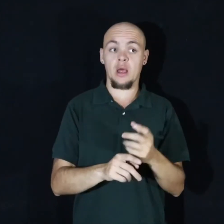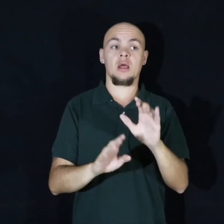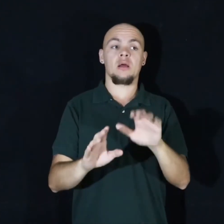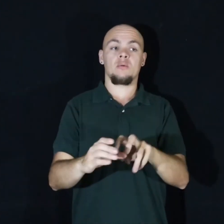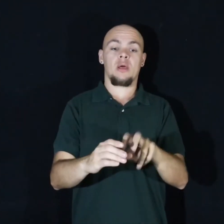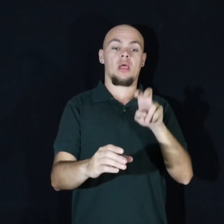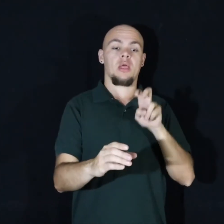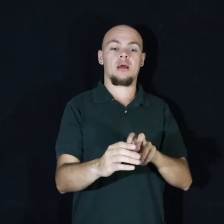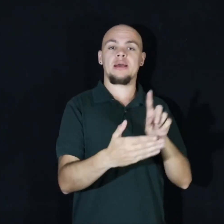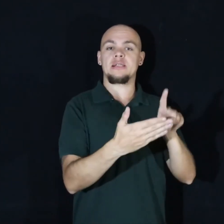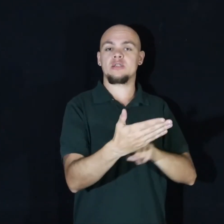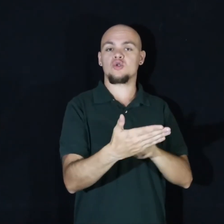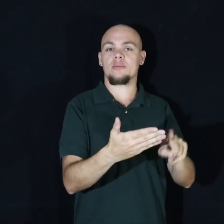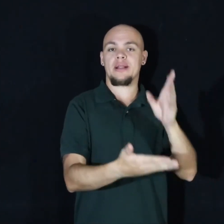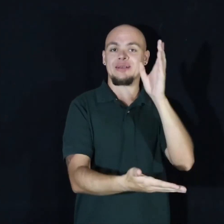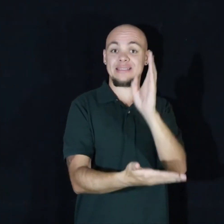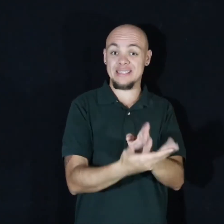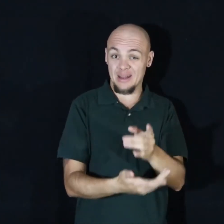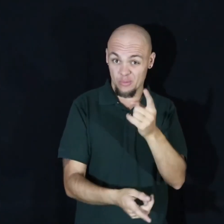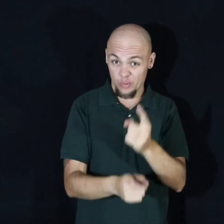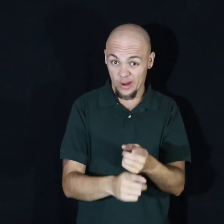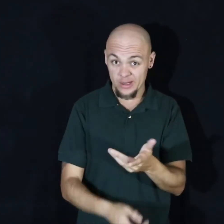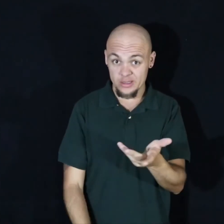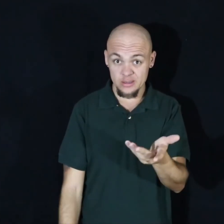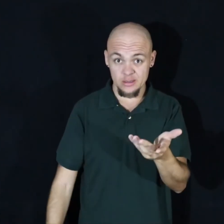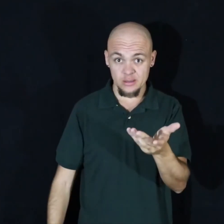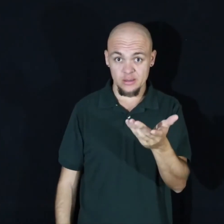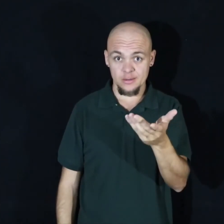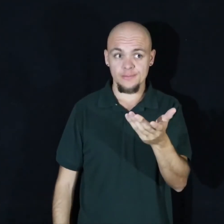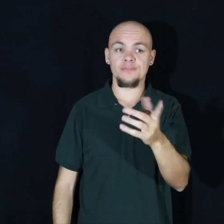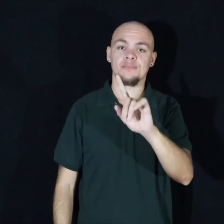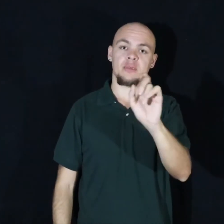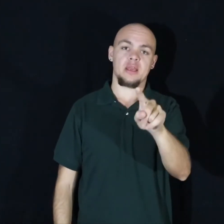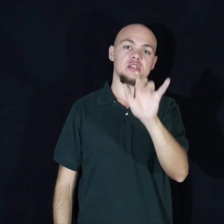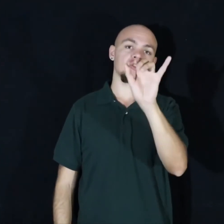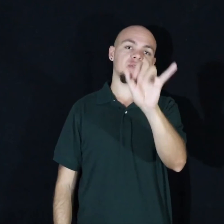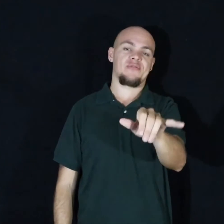mentally, shouldn't we step back and stop discriminating against them?